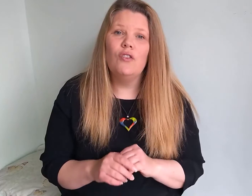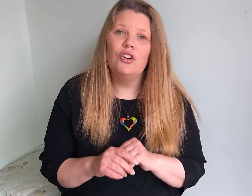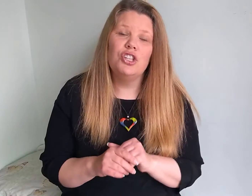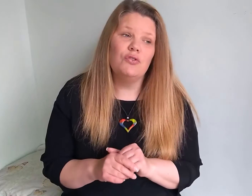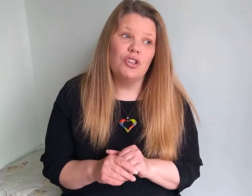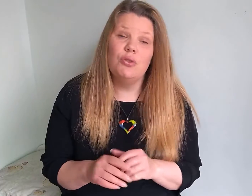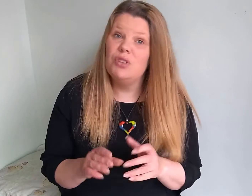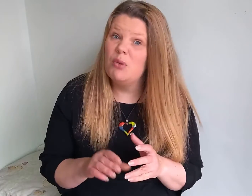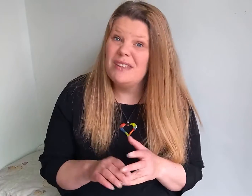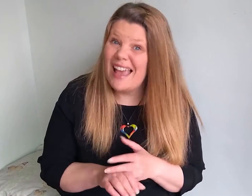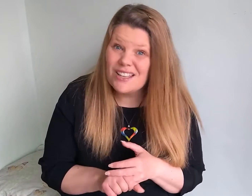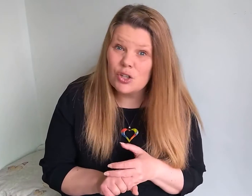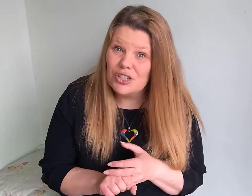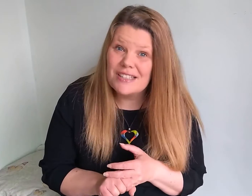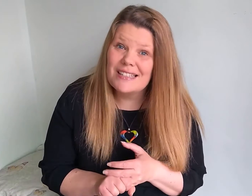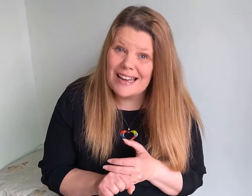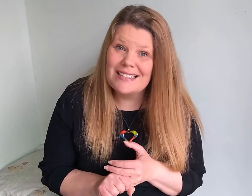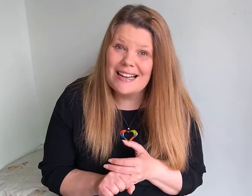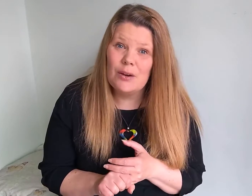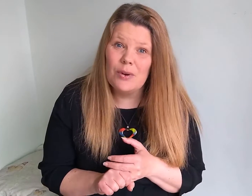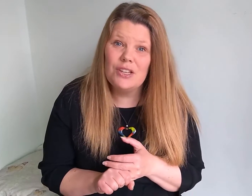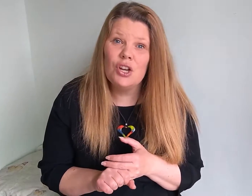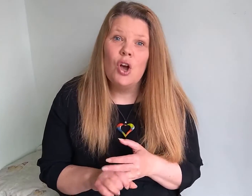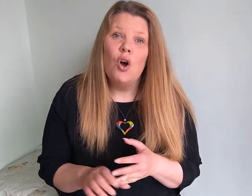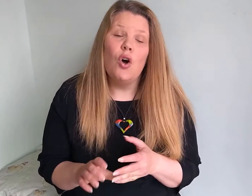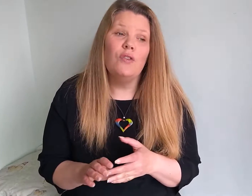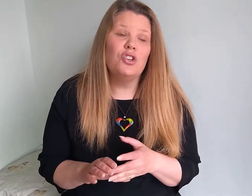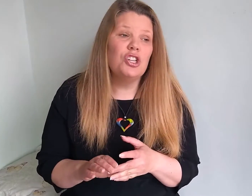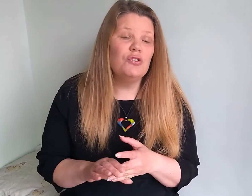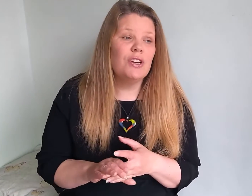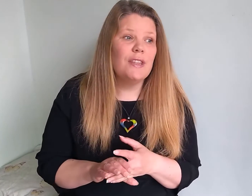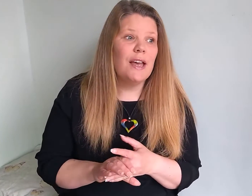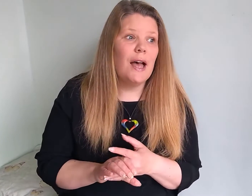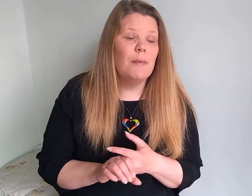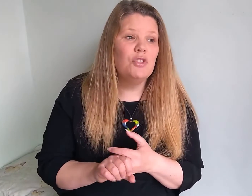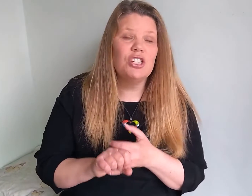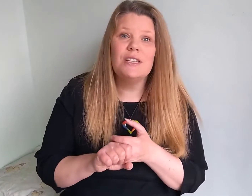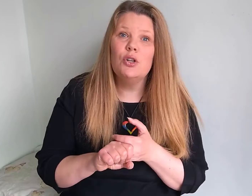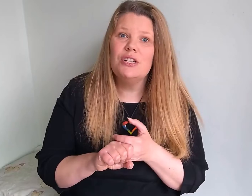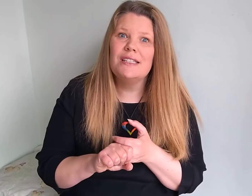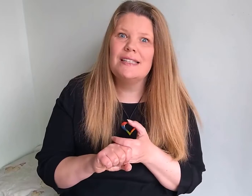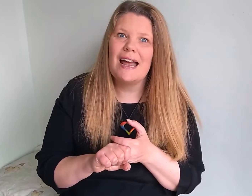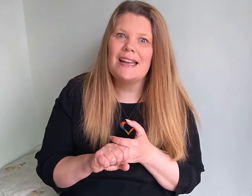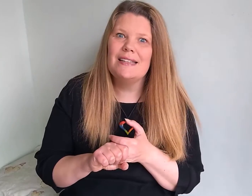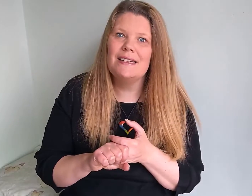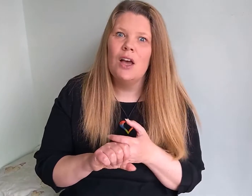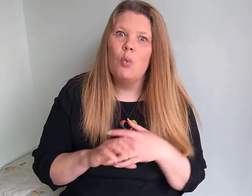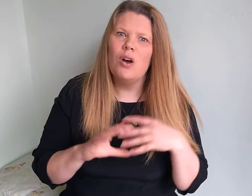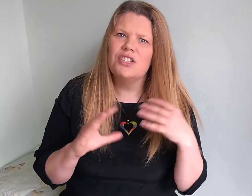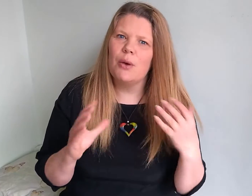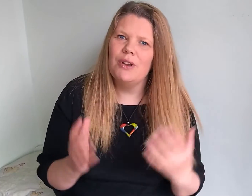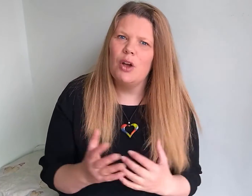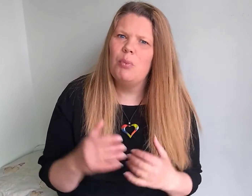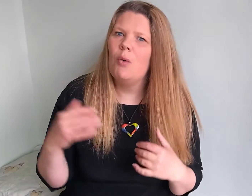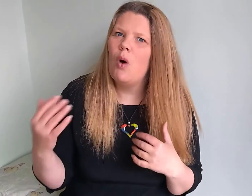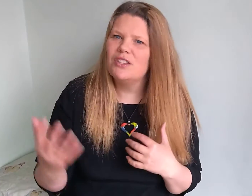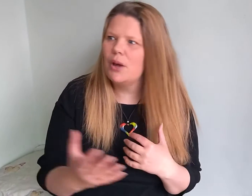for children who don't yet understand language, or for children that just understand what's going on by what's going